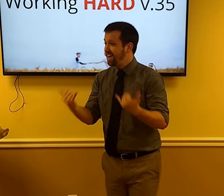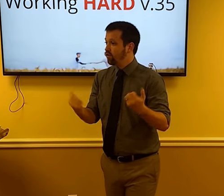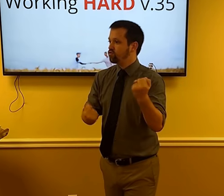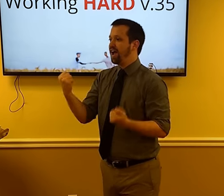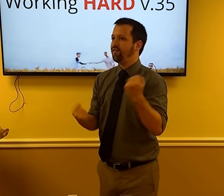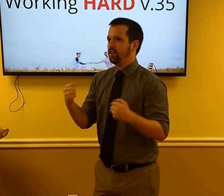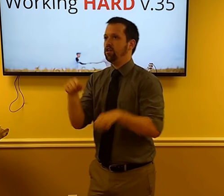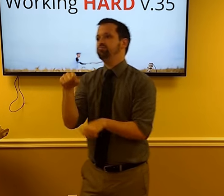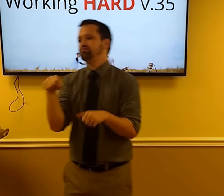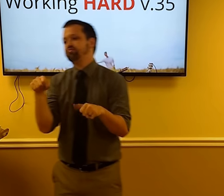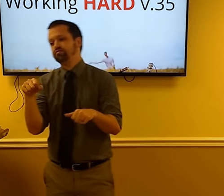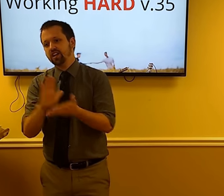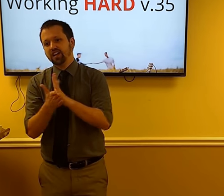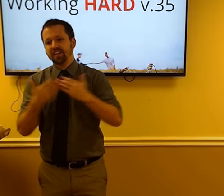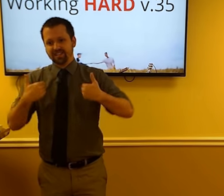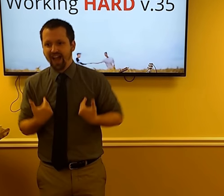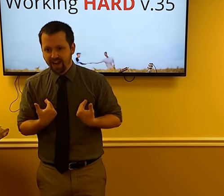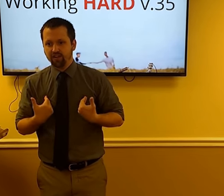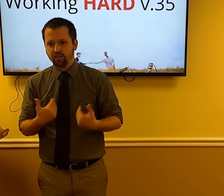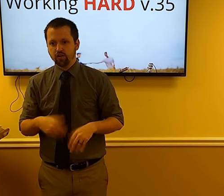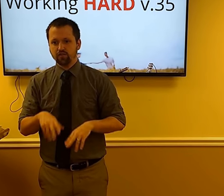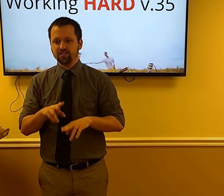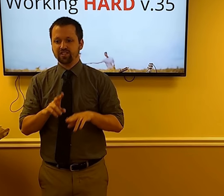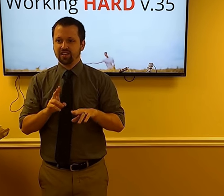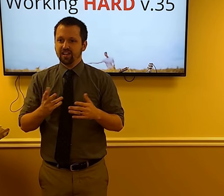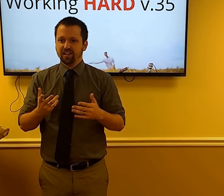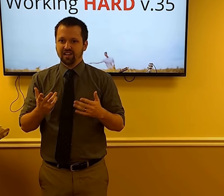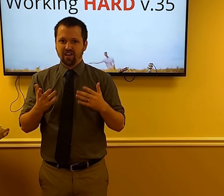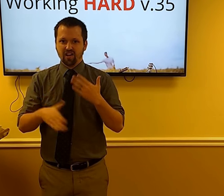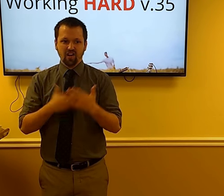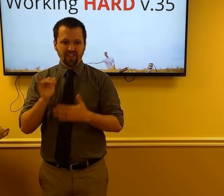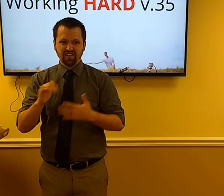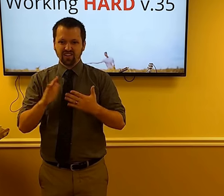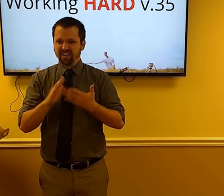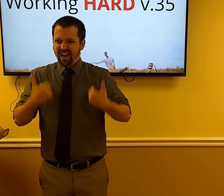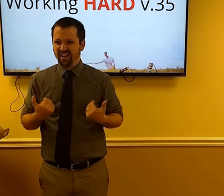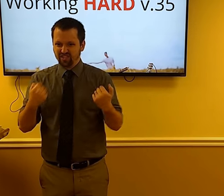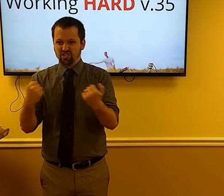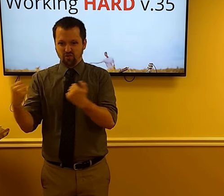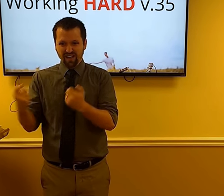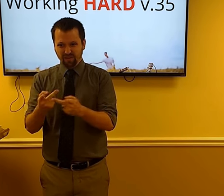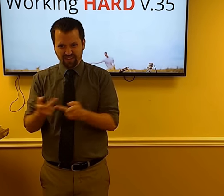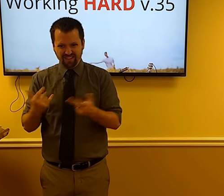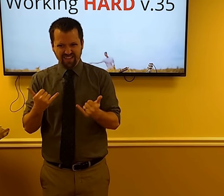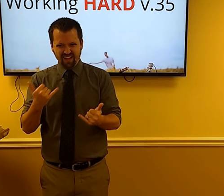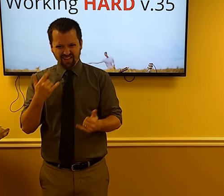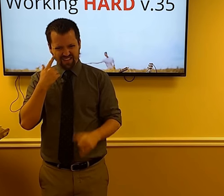now driving, get tired, all that, you get tired even just driving places now. Because I